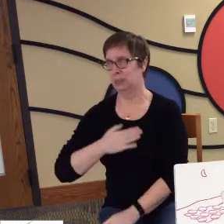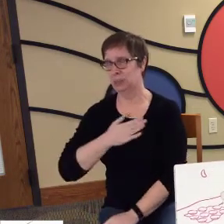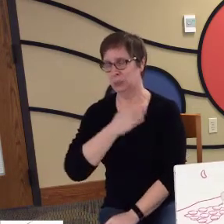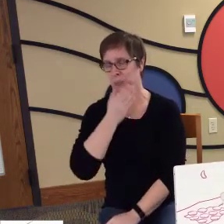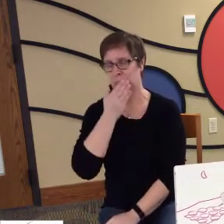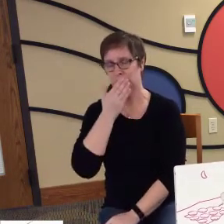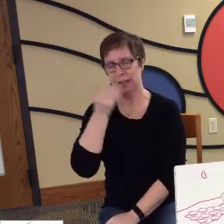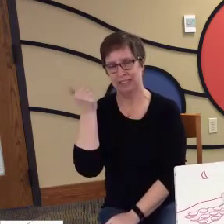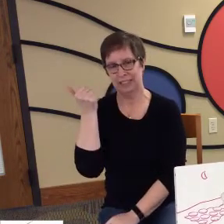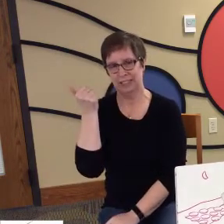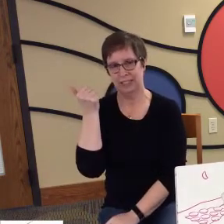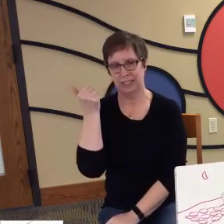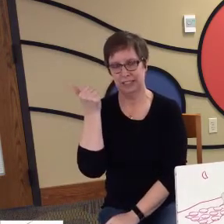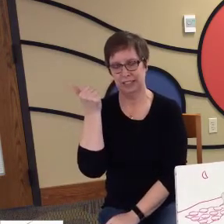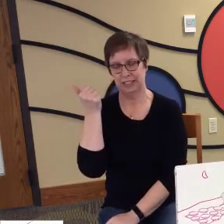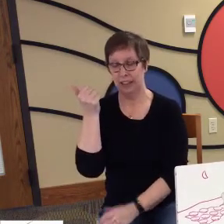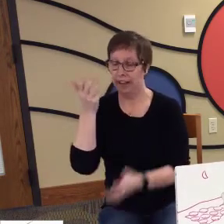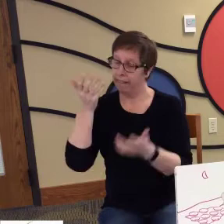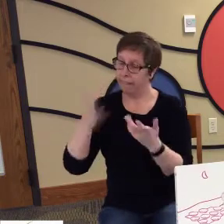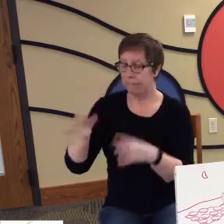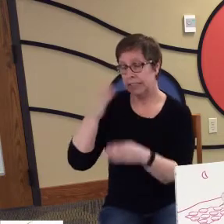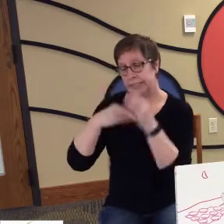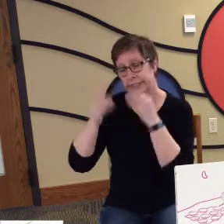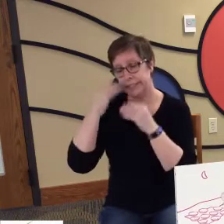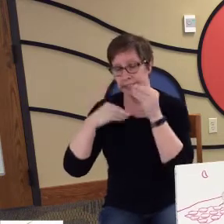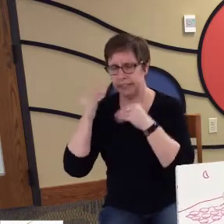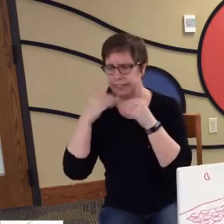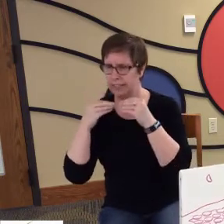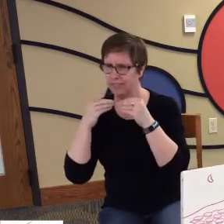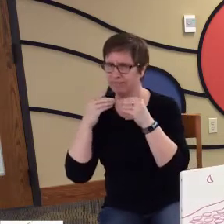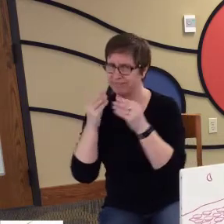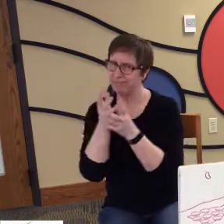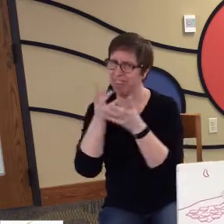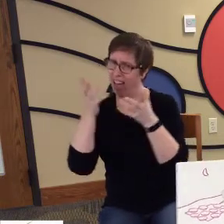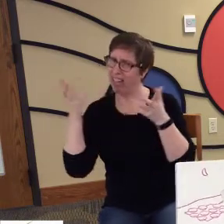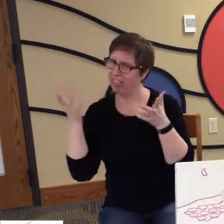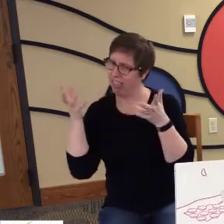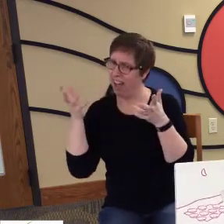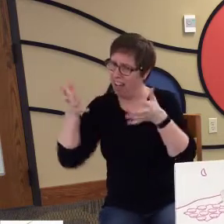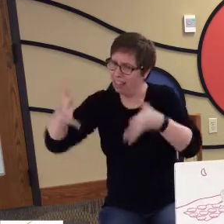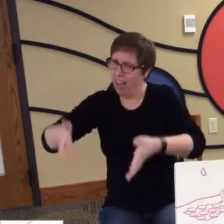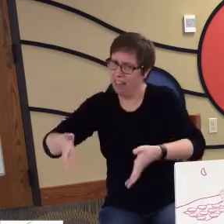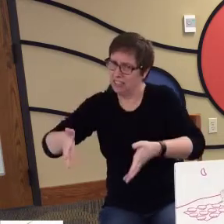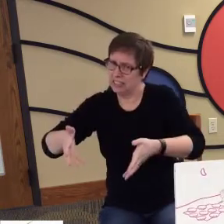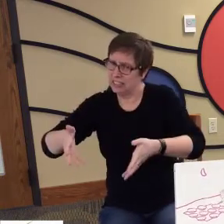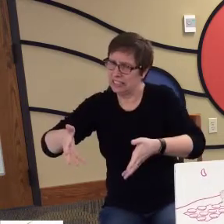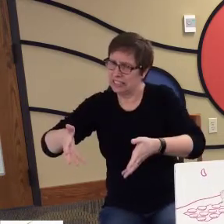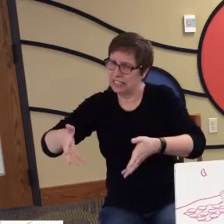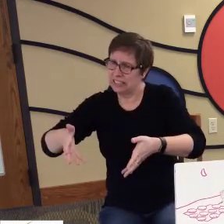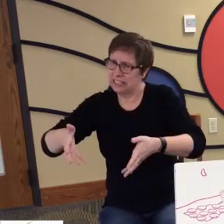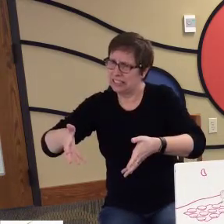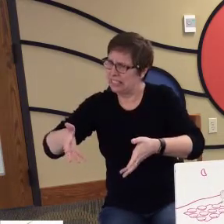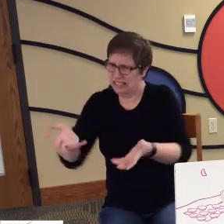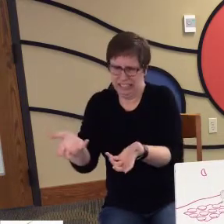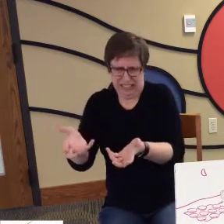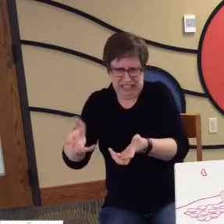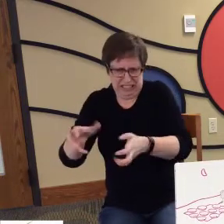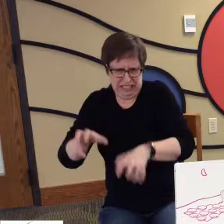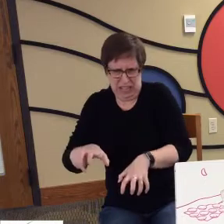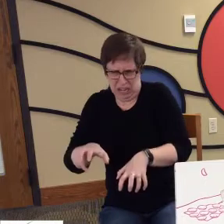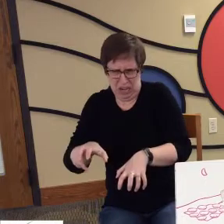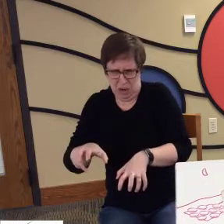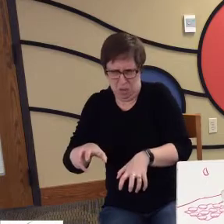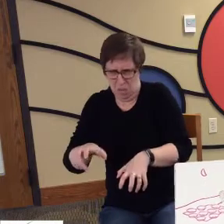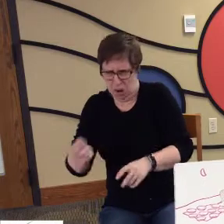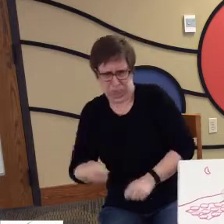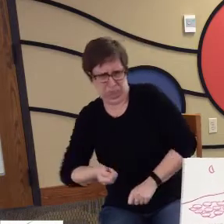best. When Harold finished his picnic, there was quite a lot left. He hated to see so